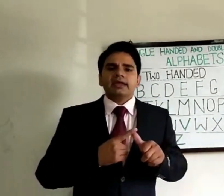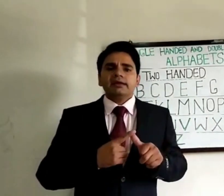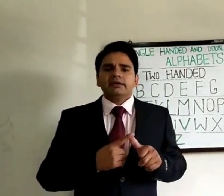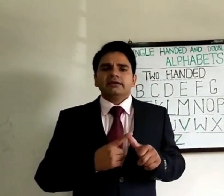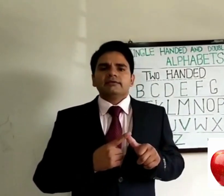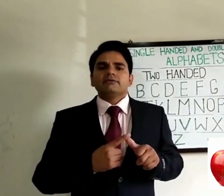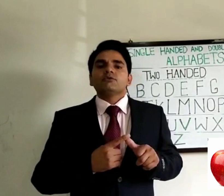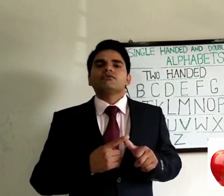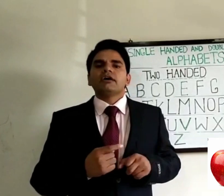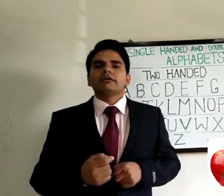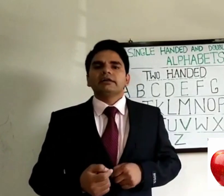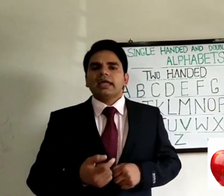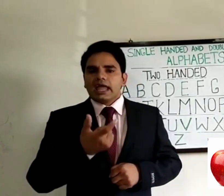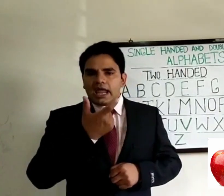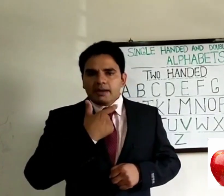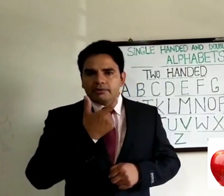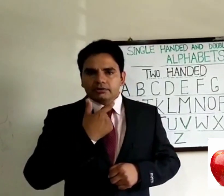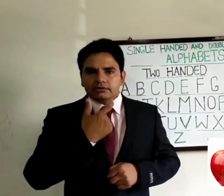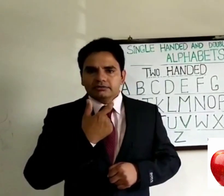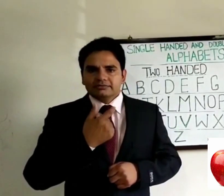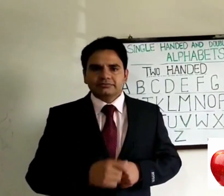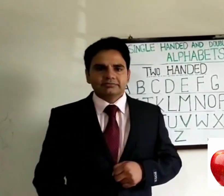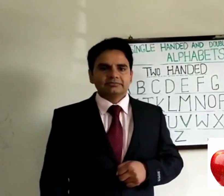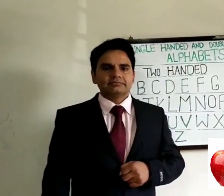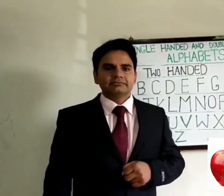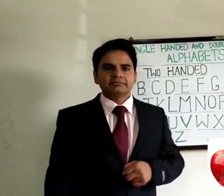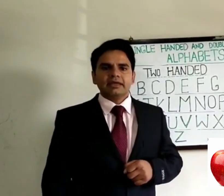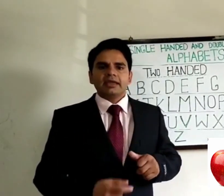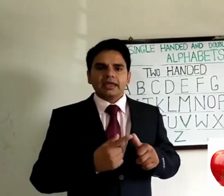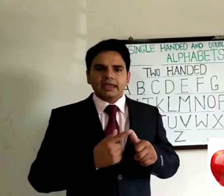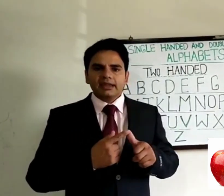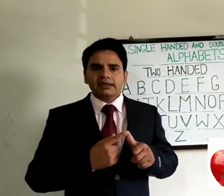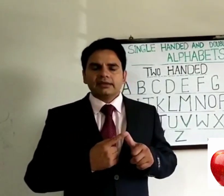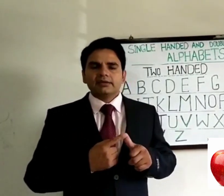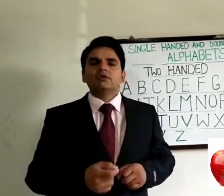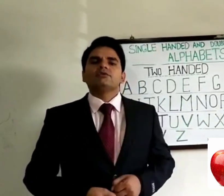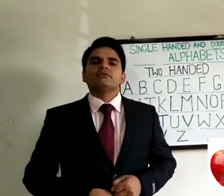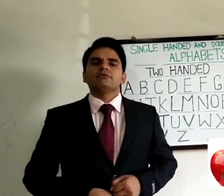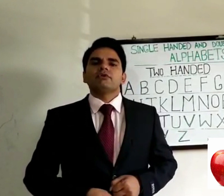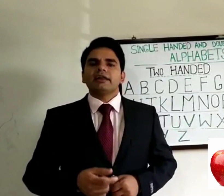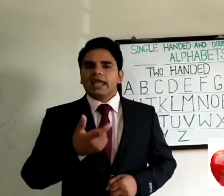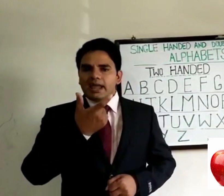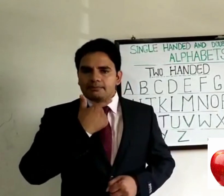A for apple, A for